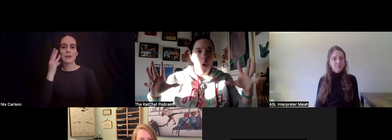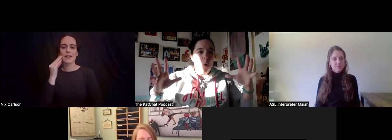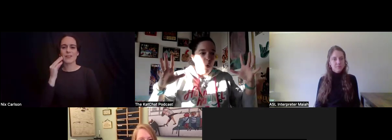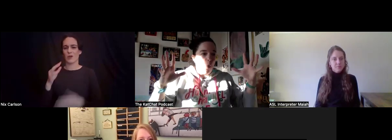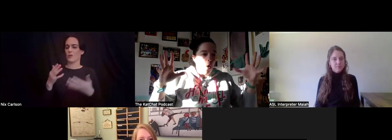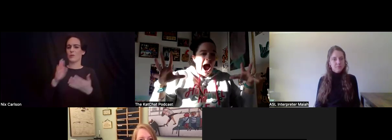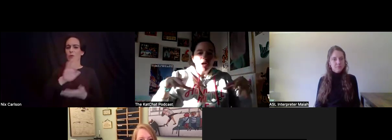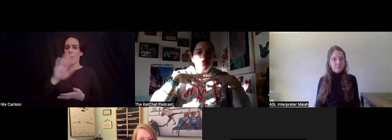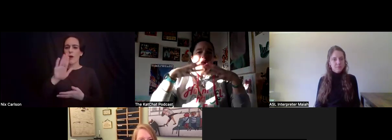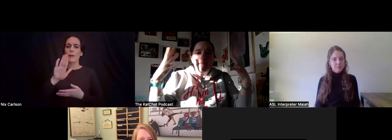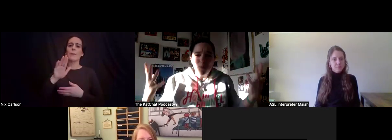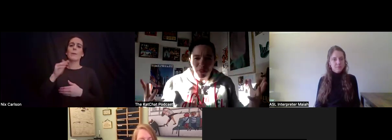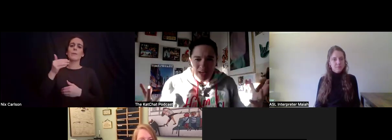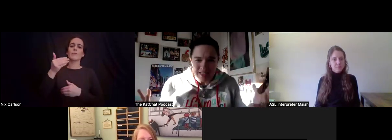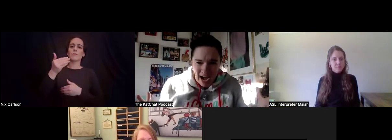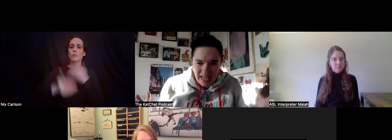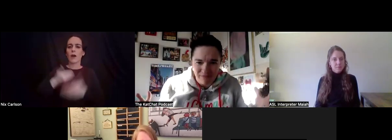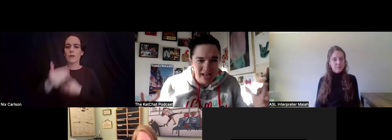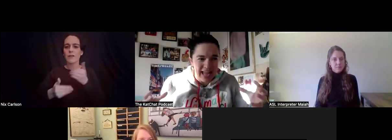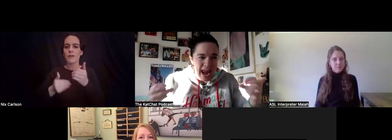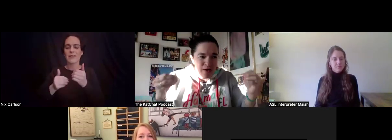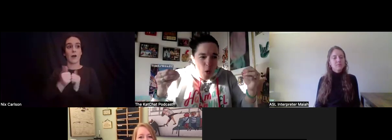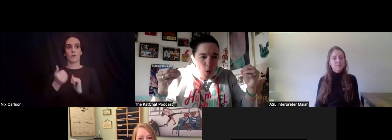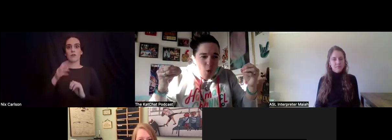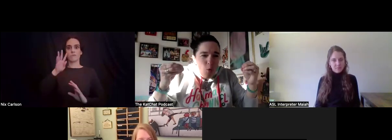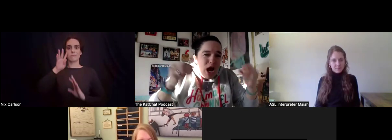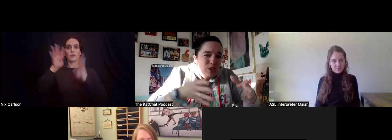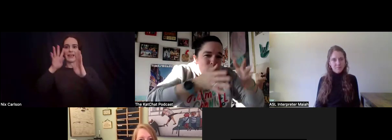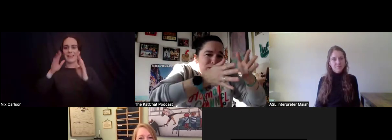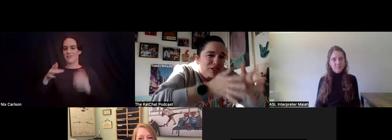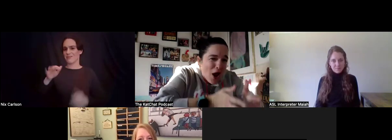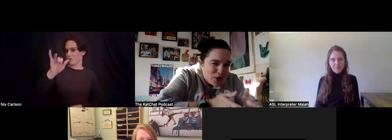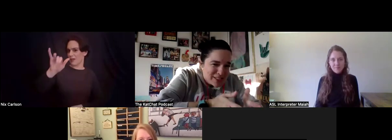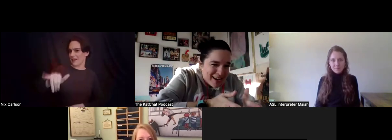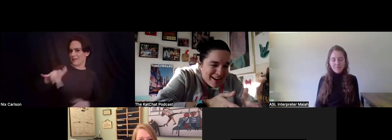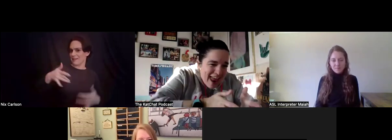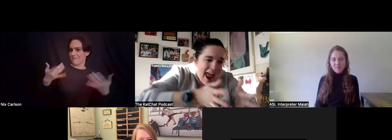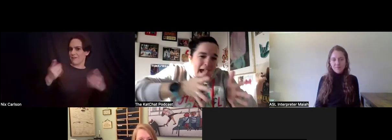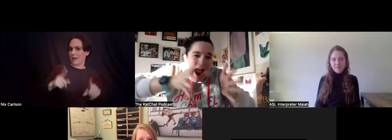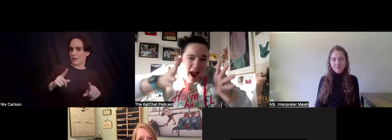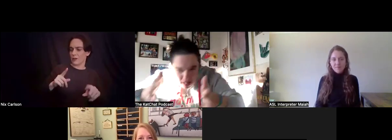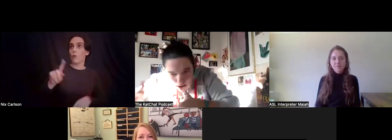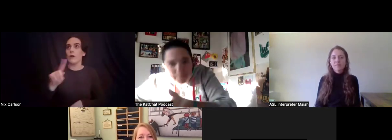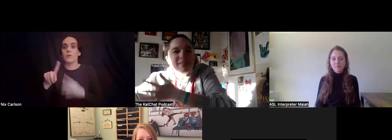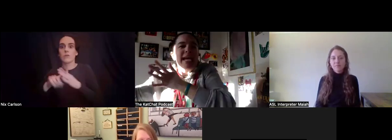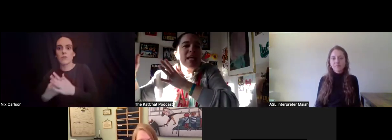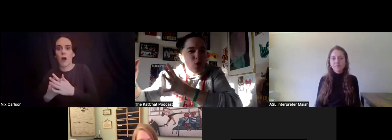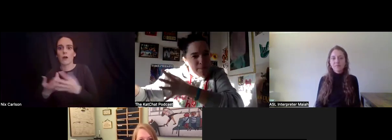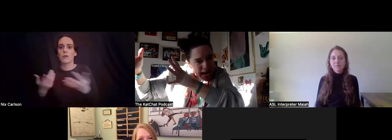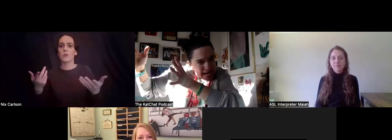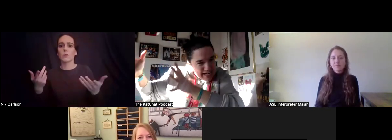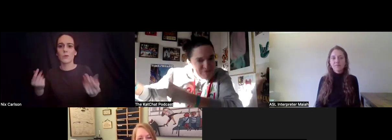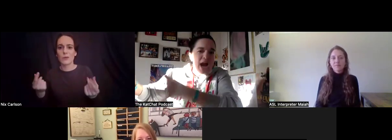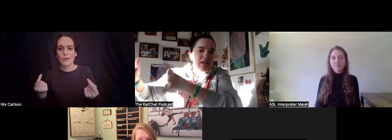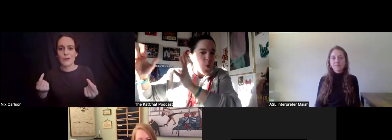Like, how did you come up with these kind of events and where did you start? Up leading